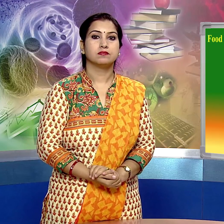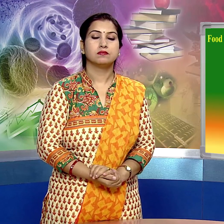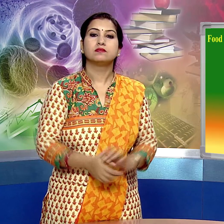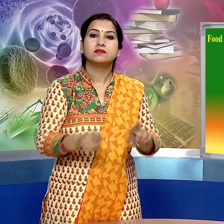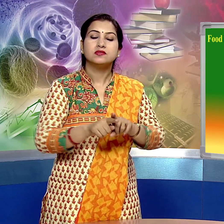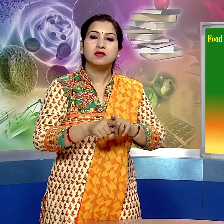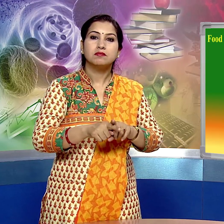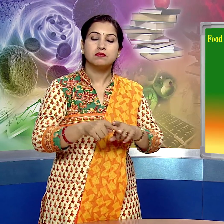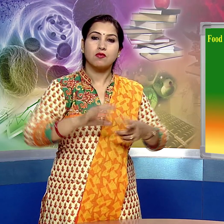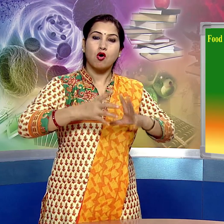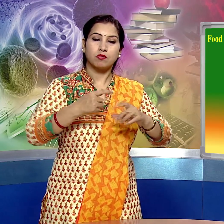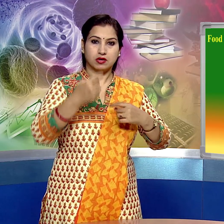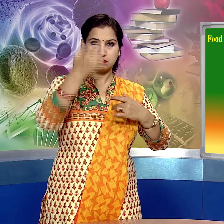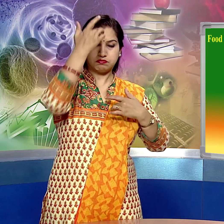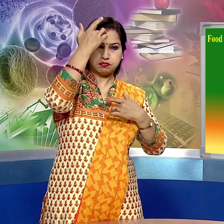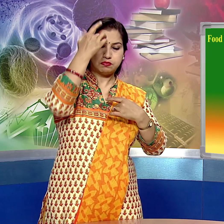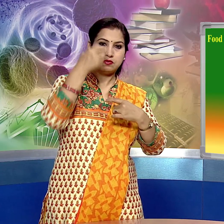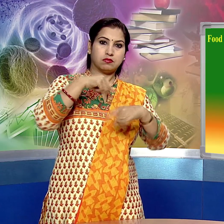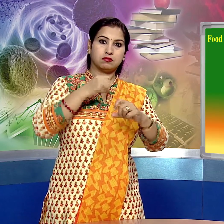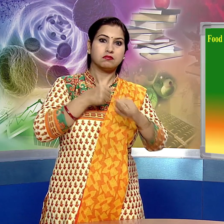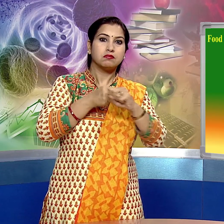to fight against diseases causing germs.